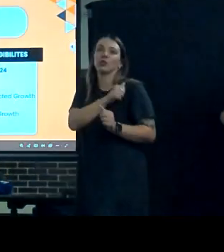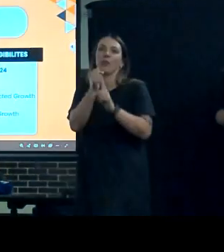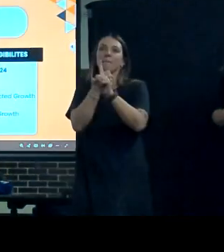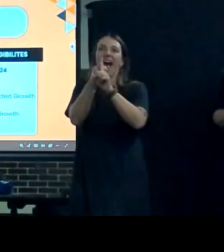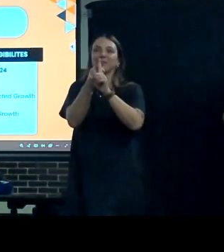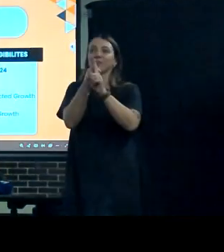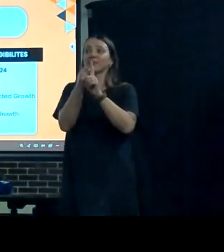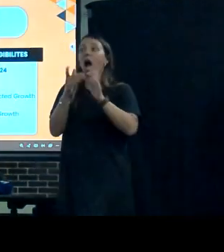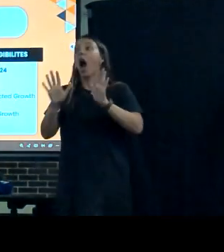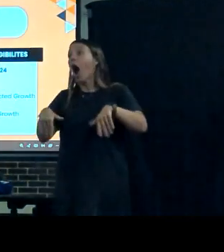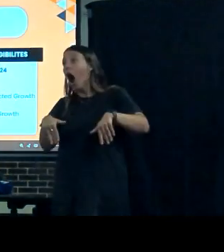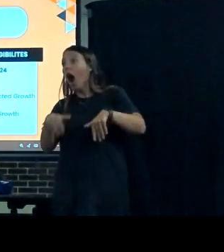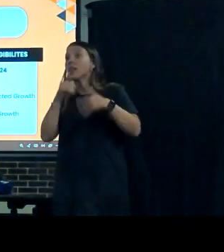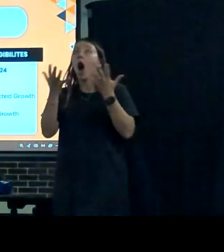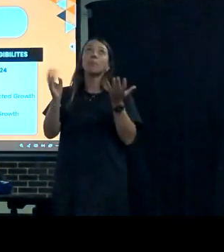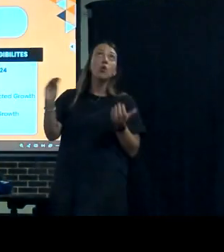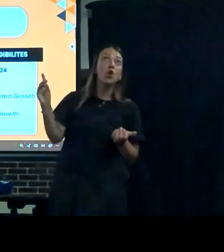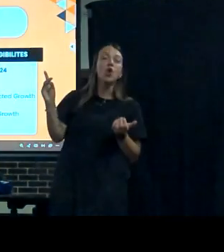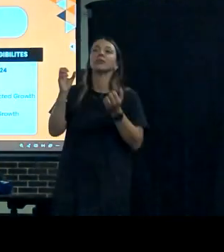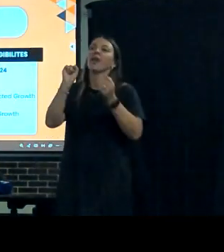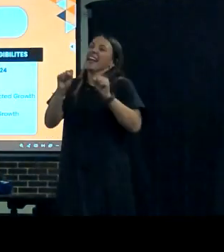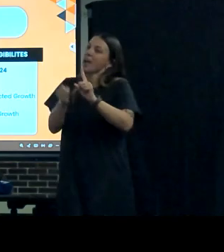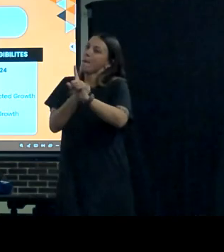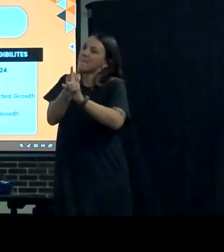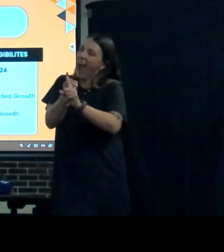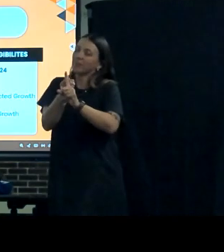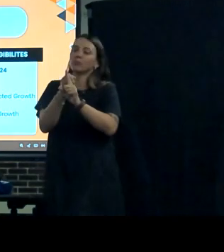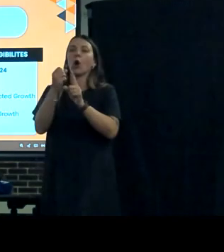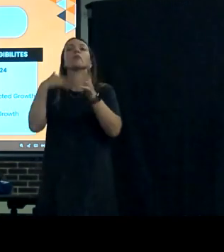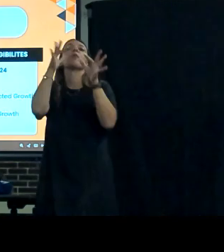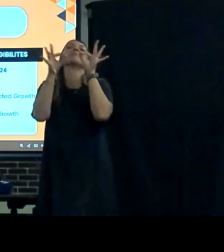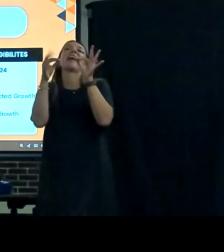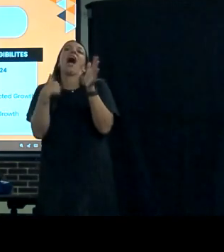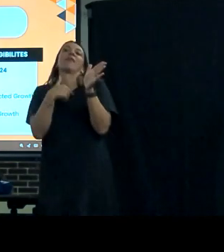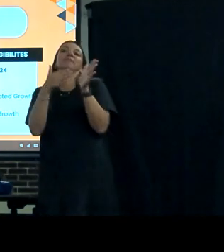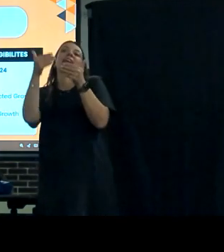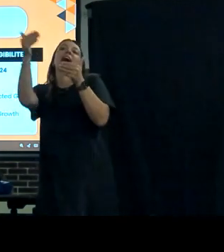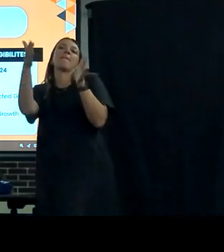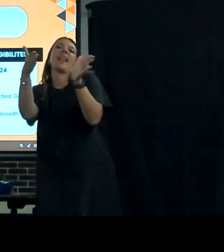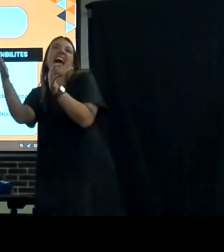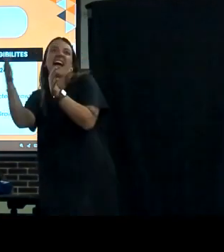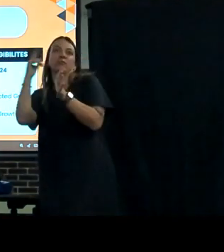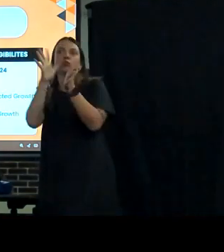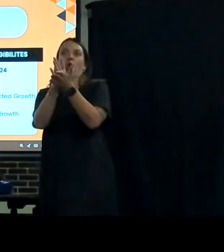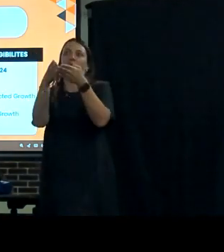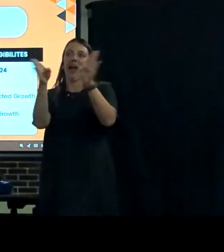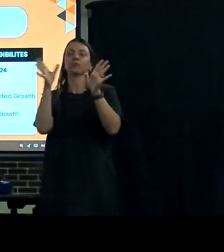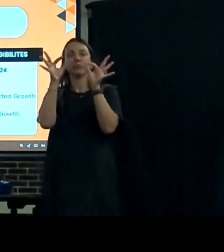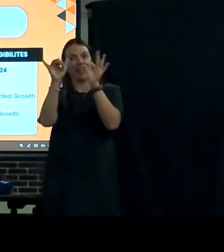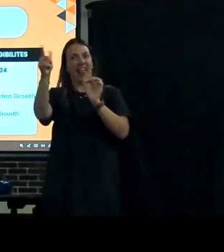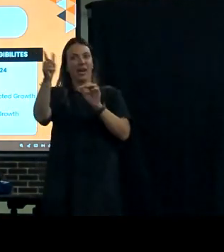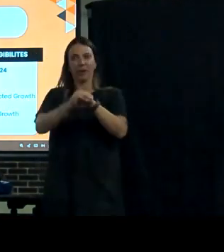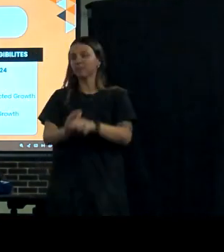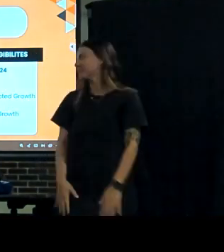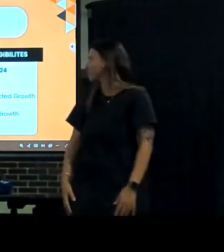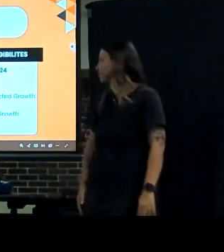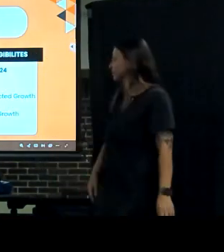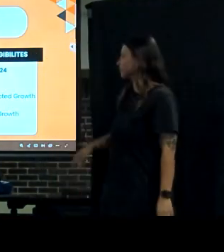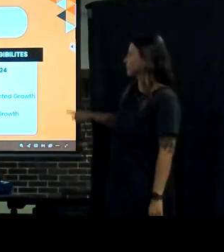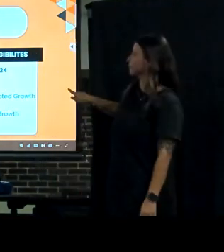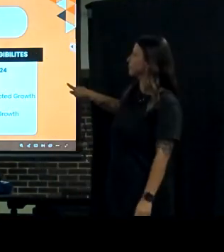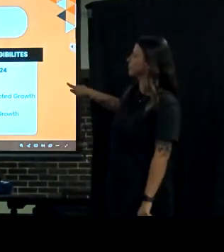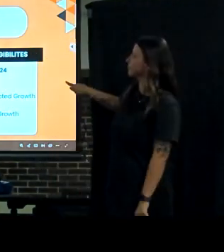potentially. And we can see the impact, some kiddos, depends on the day, their